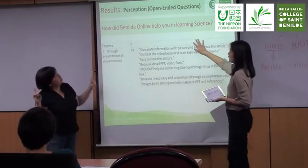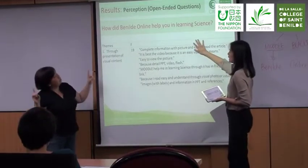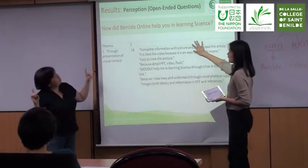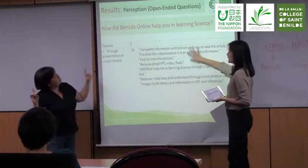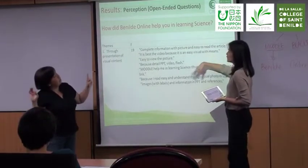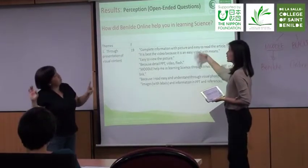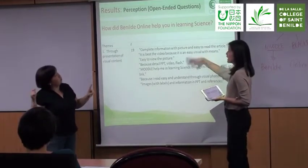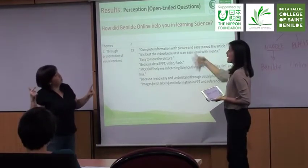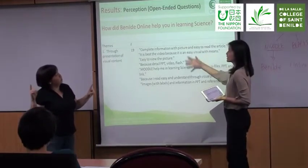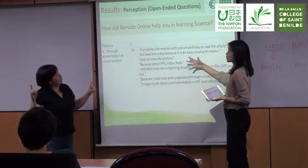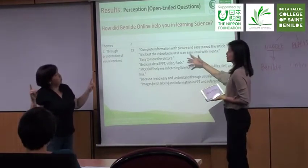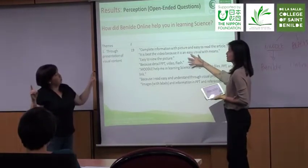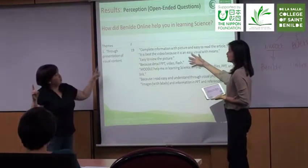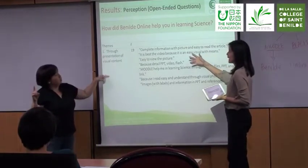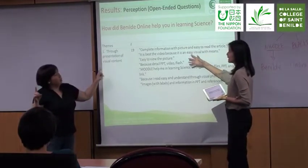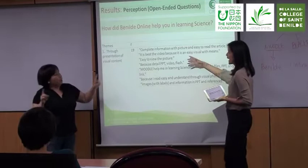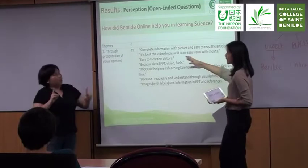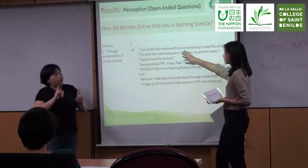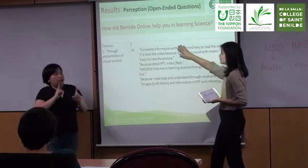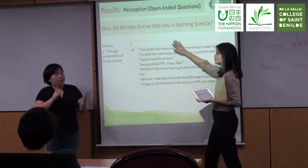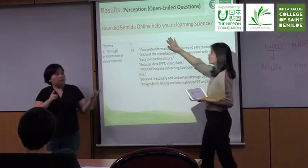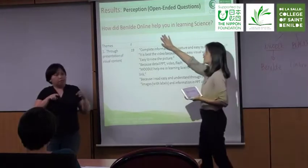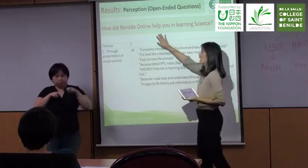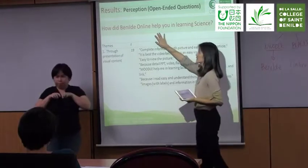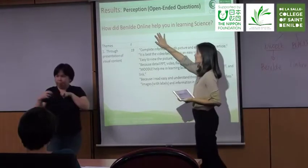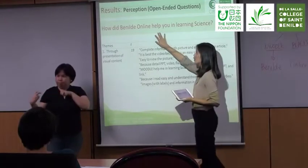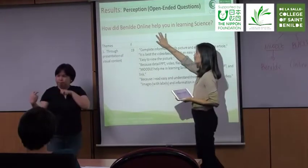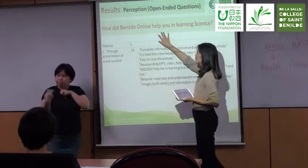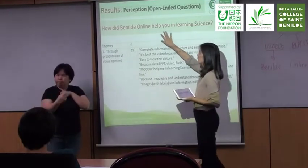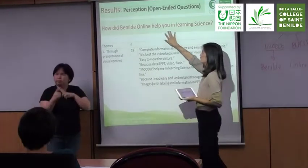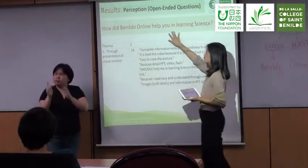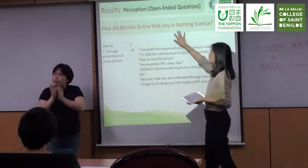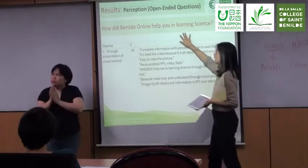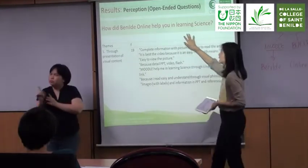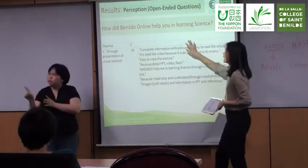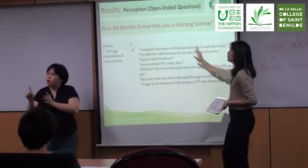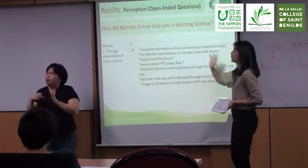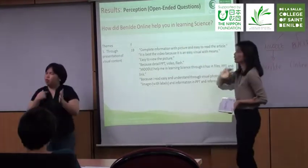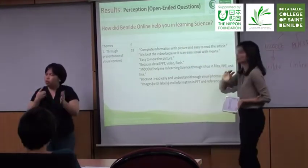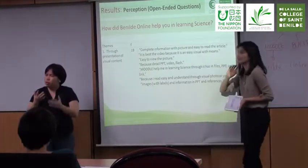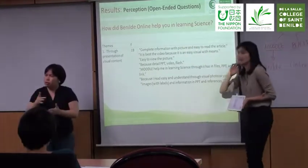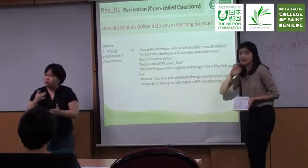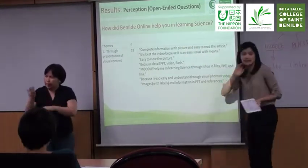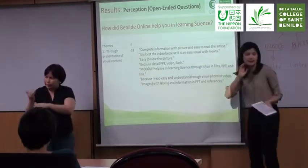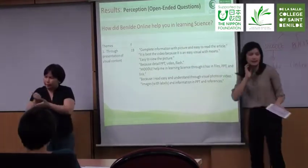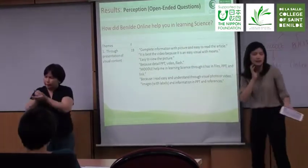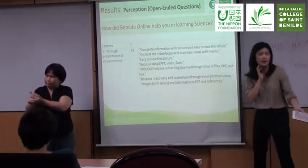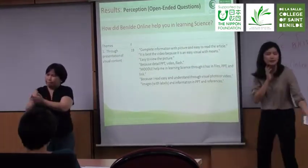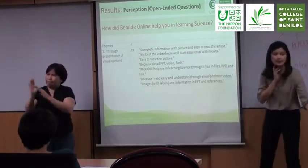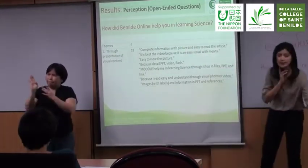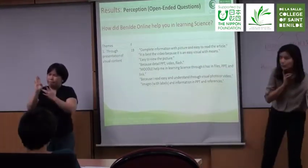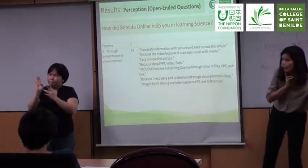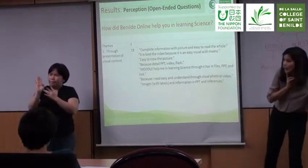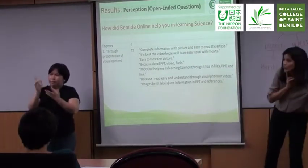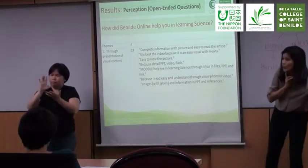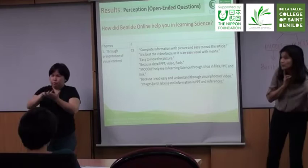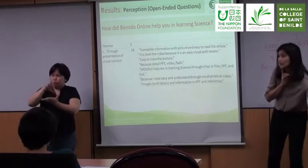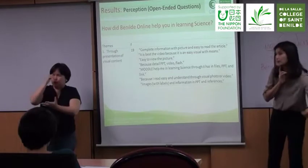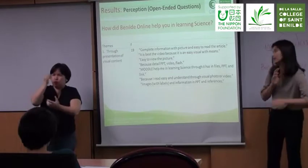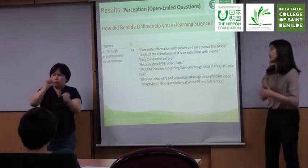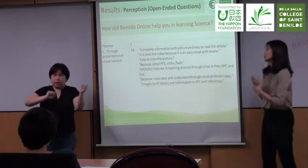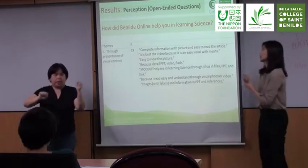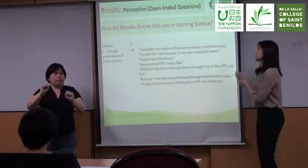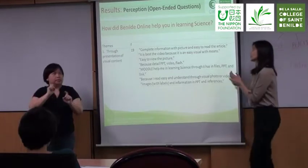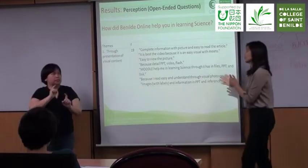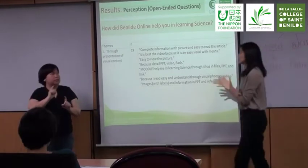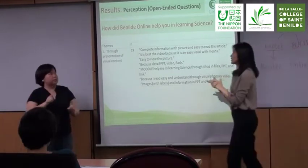questions, these are the answers that I gathered when I asked how did build online help you in learning science. And this is where I got